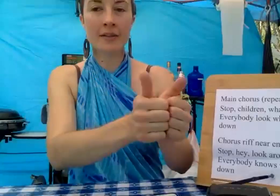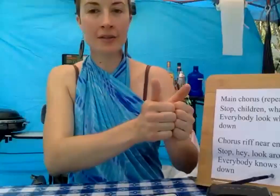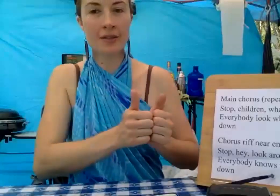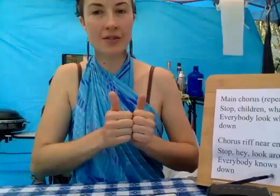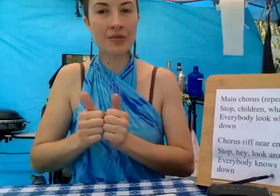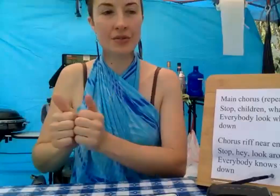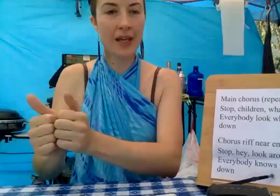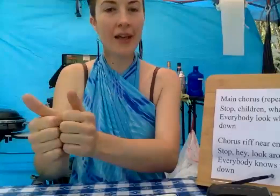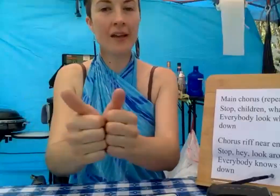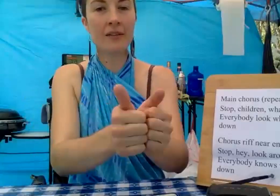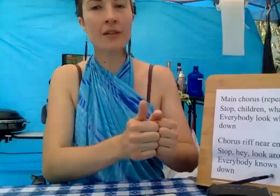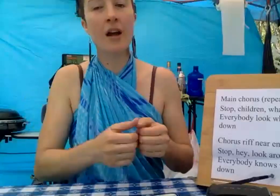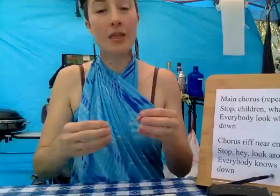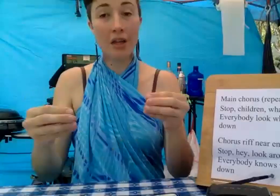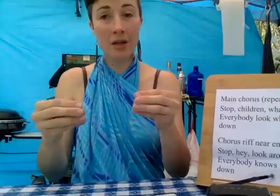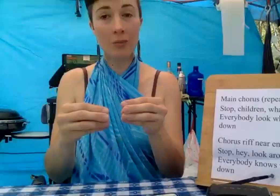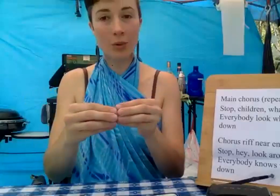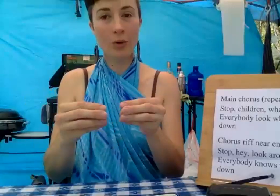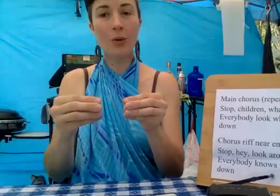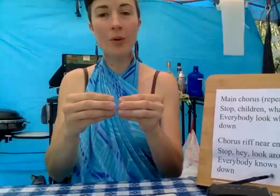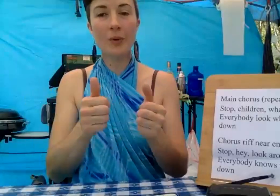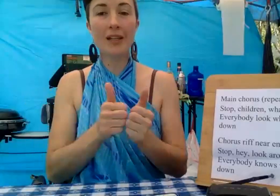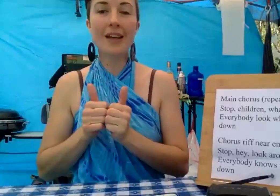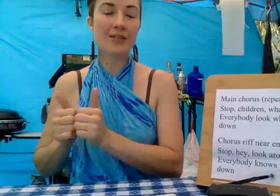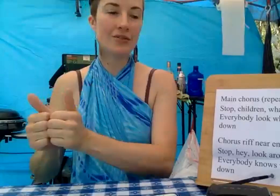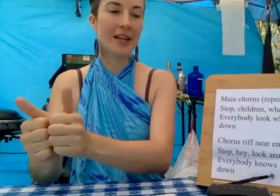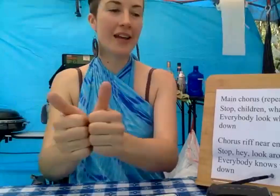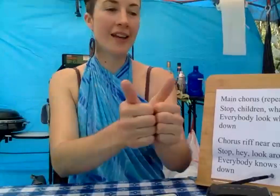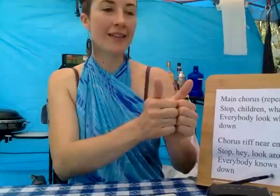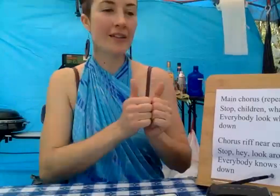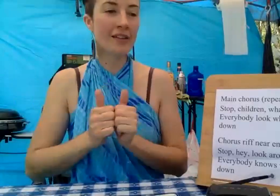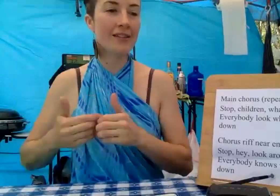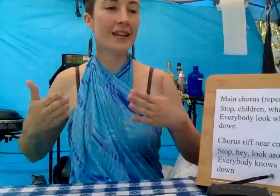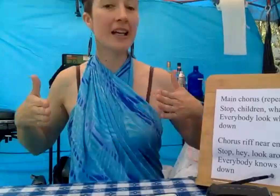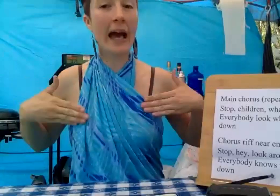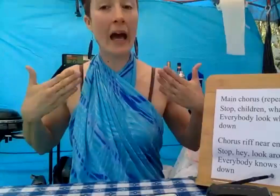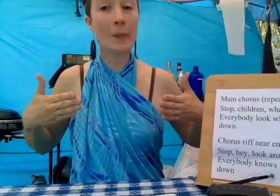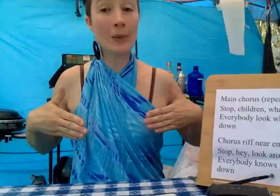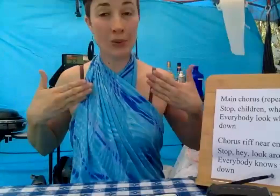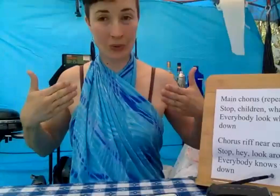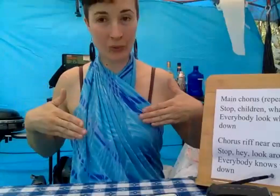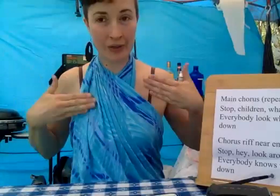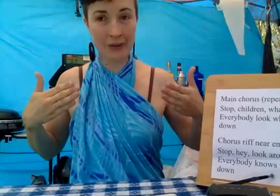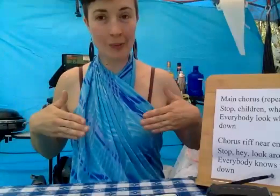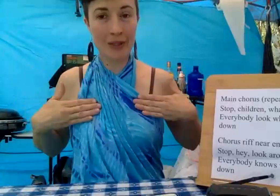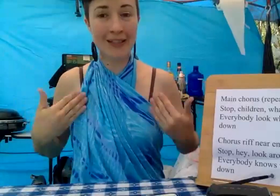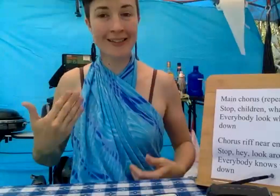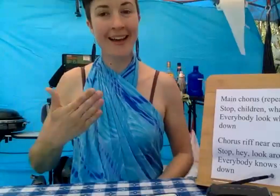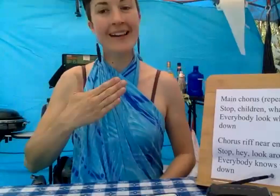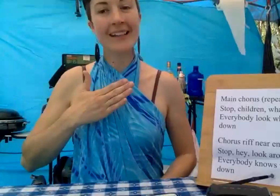together, together, the more we get together, the happier we'll be.